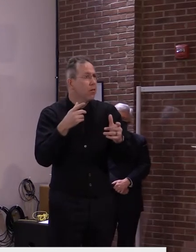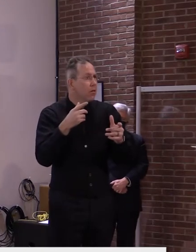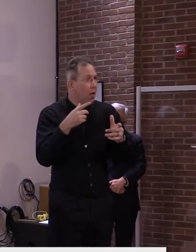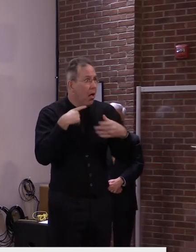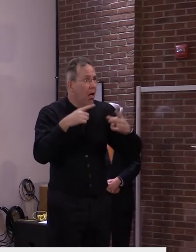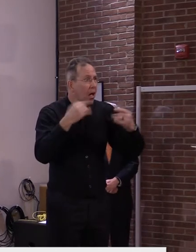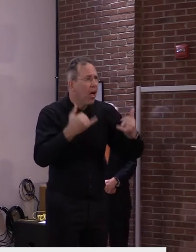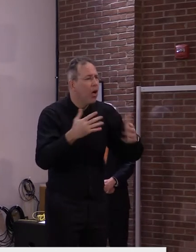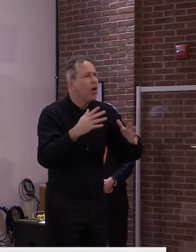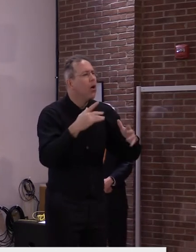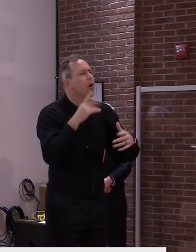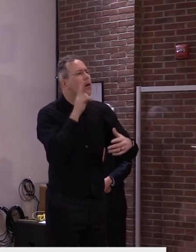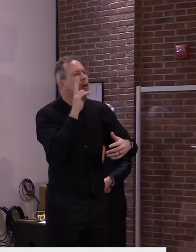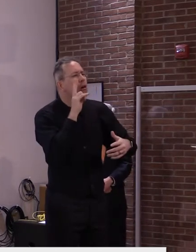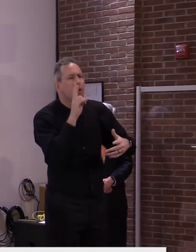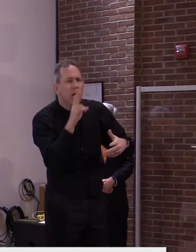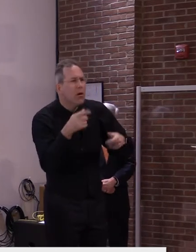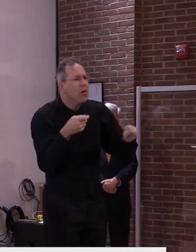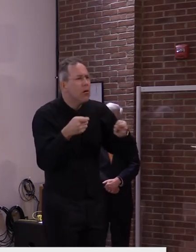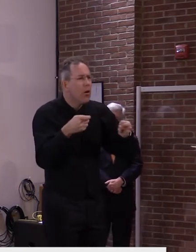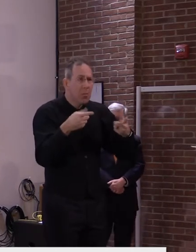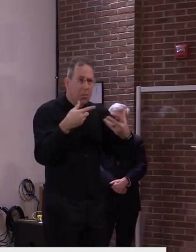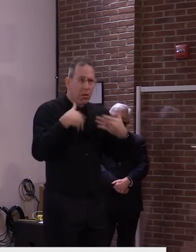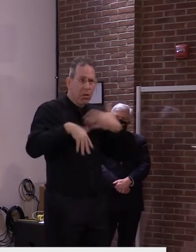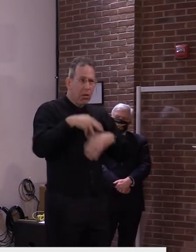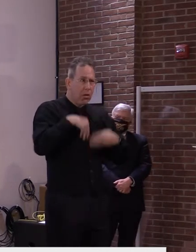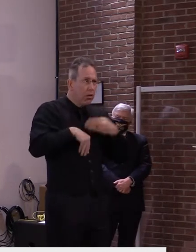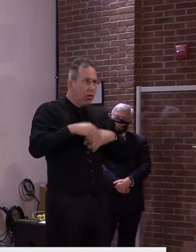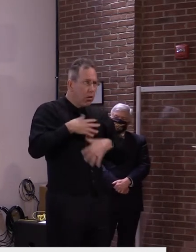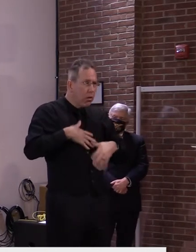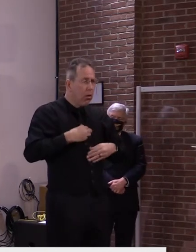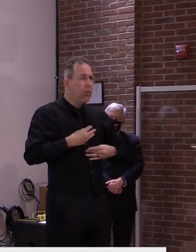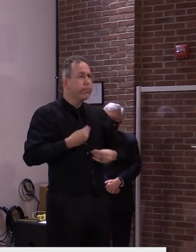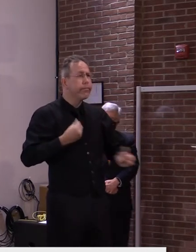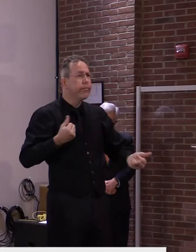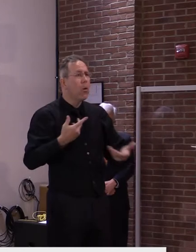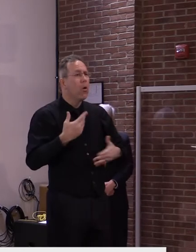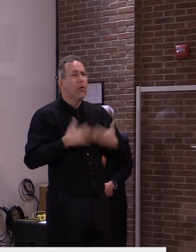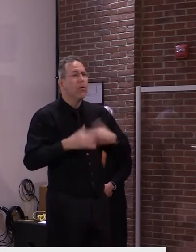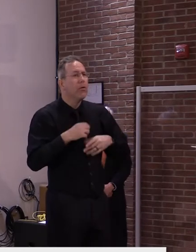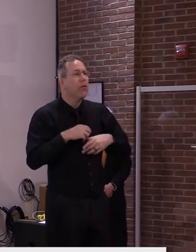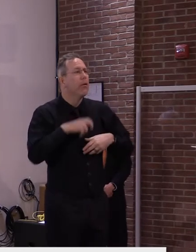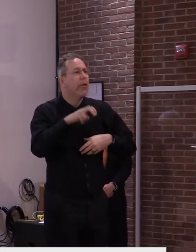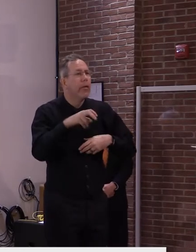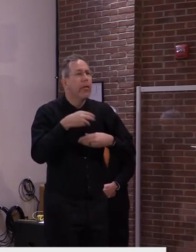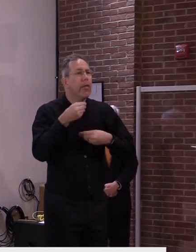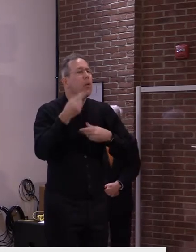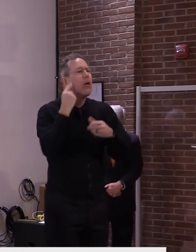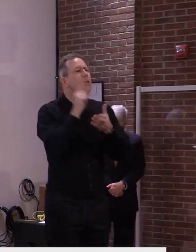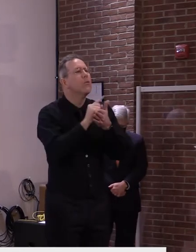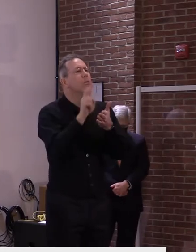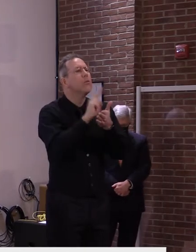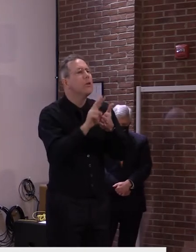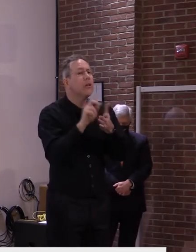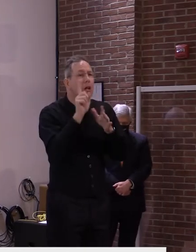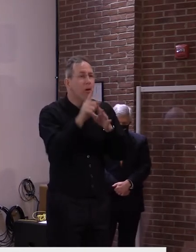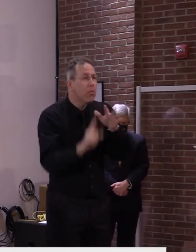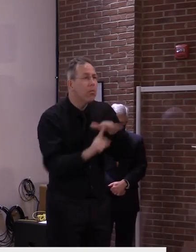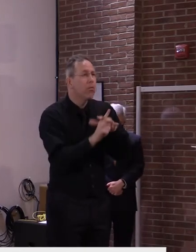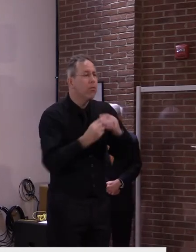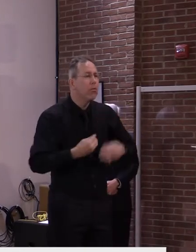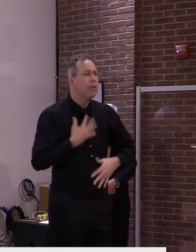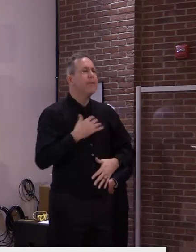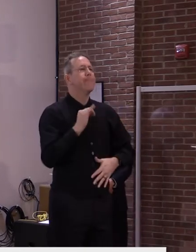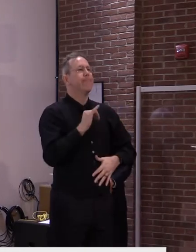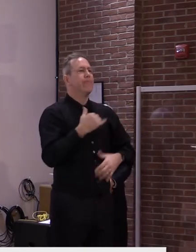virus. We need to watch the other metrics that we always follow, because they are predictors as well of how we're going to